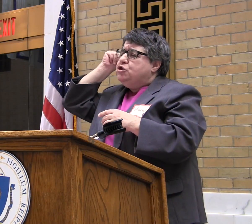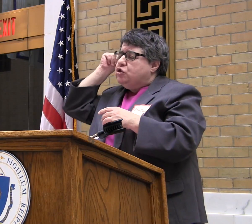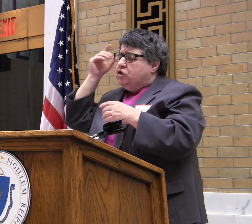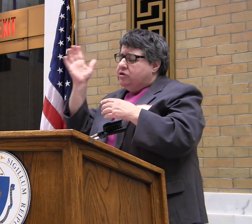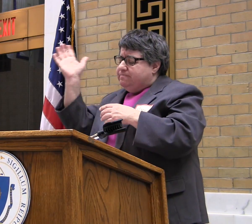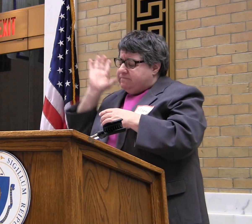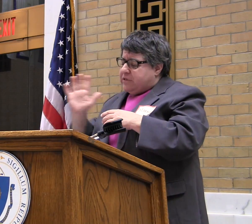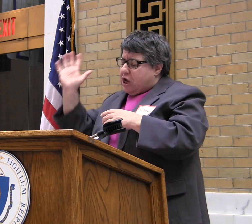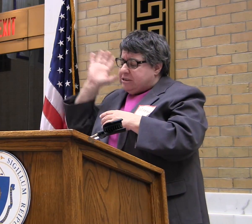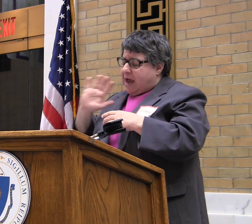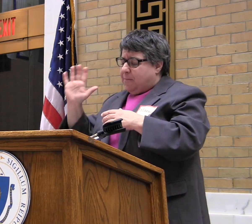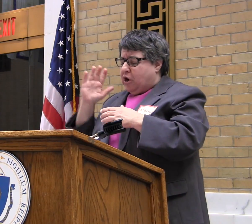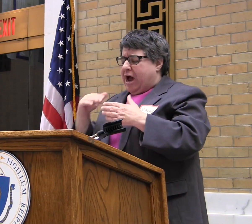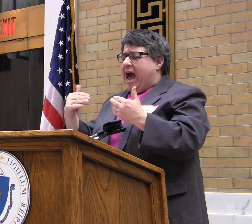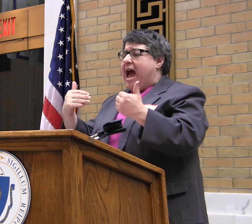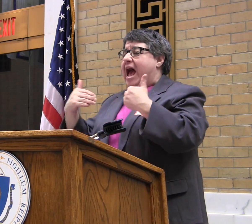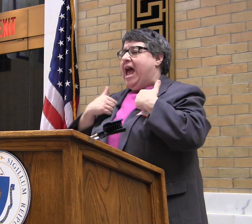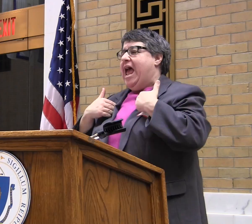To start, I was a teenager, and